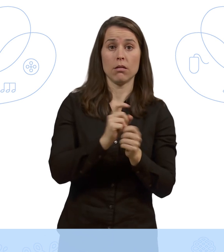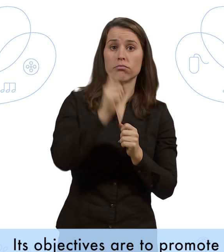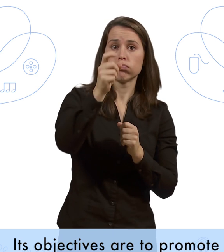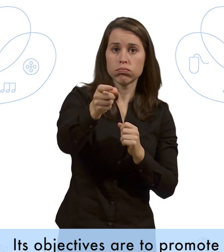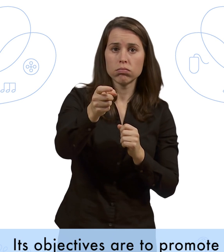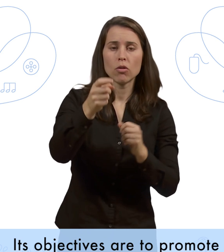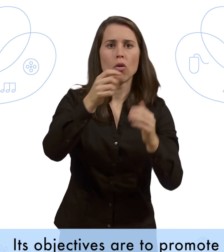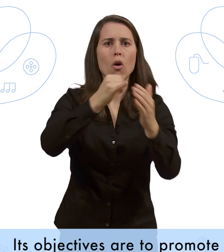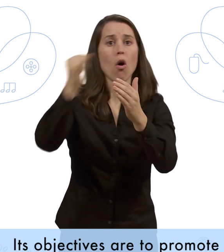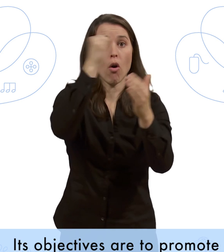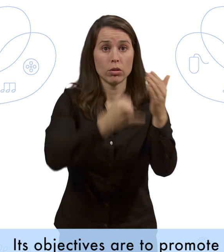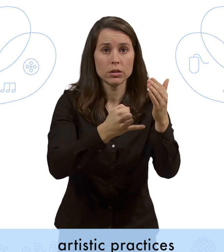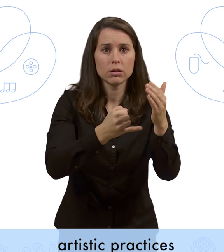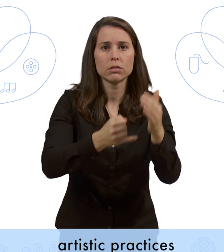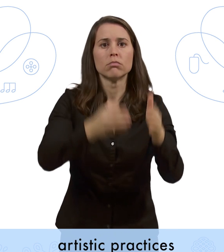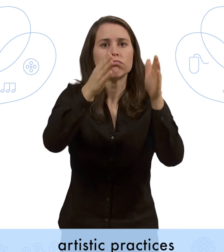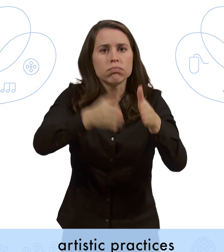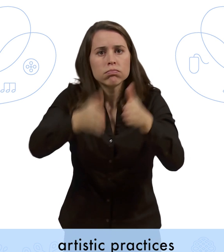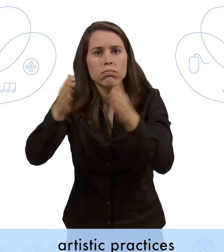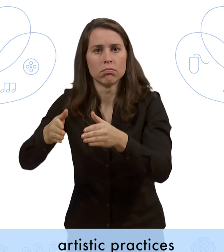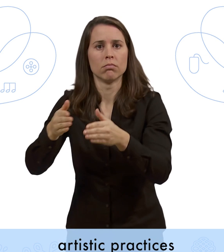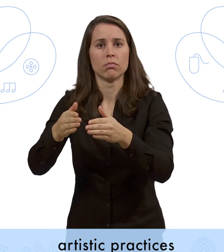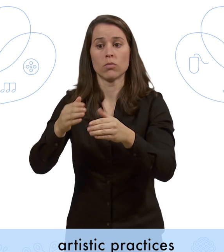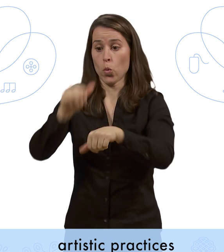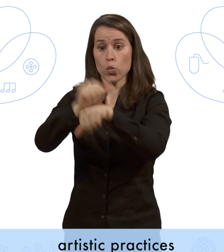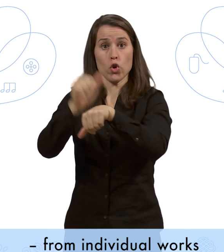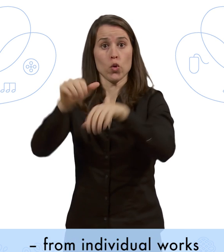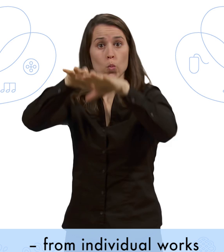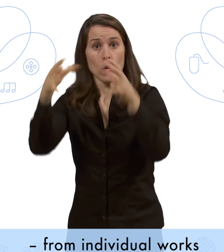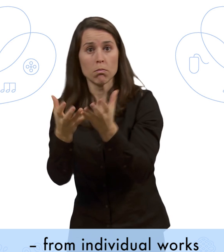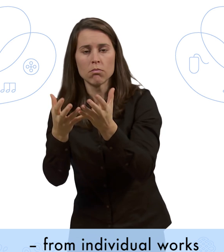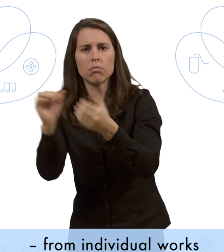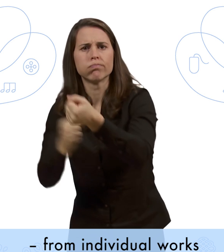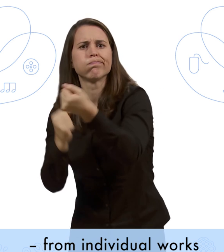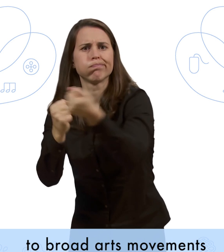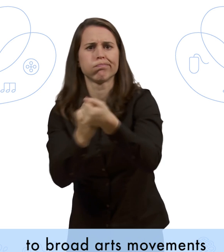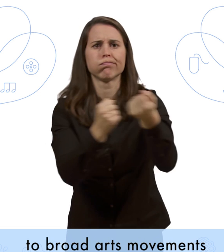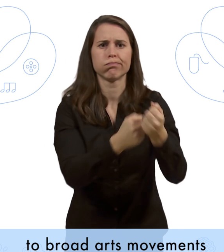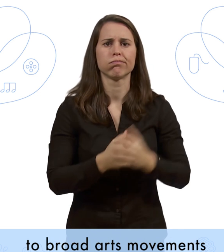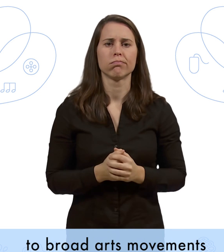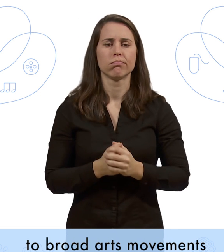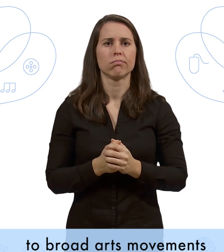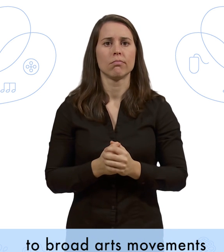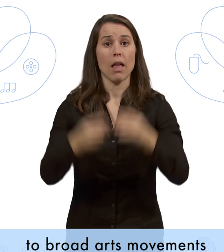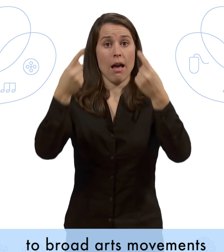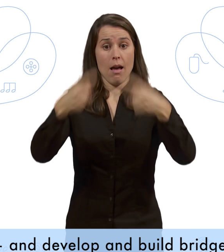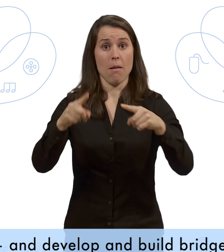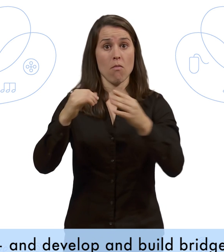Its objectives are to promote artistic practices, from individual works to broad arts movements, and develop